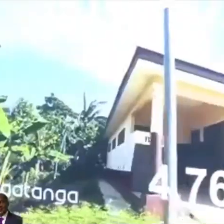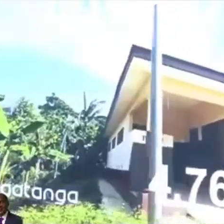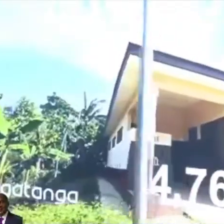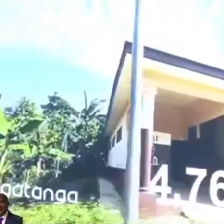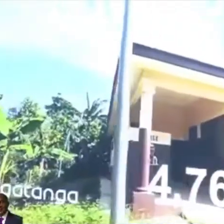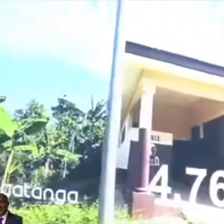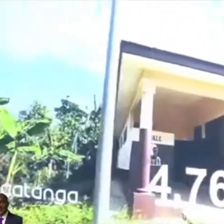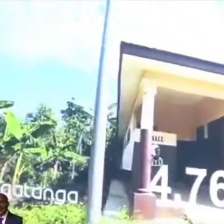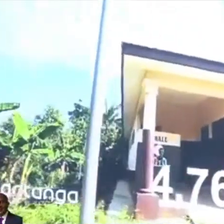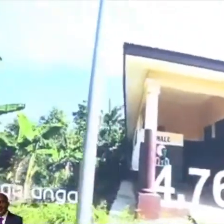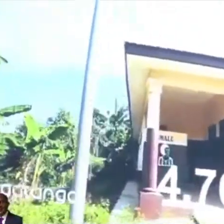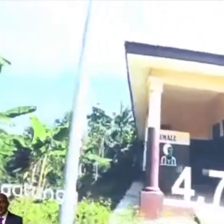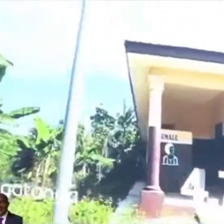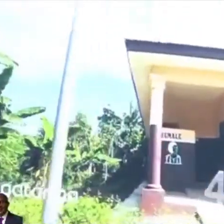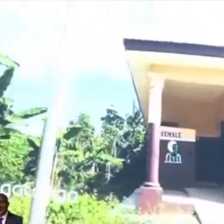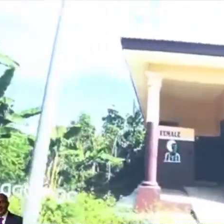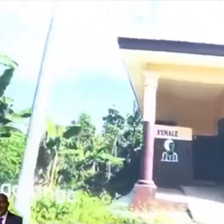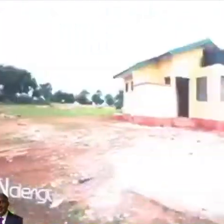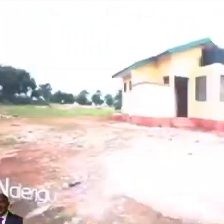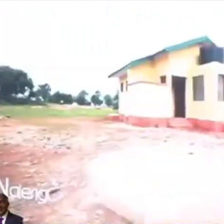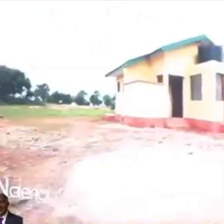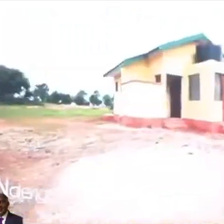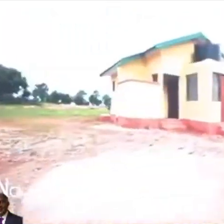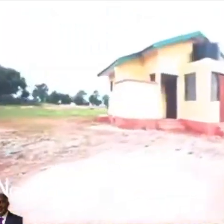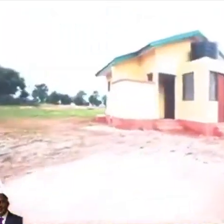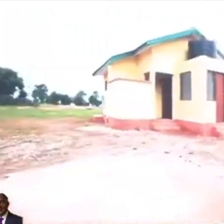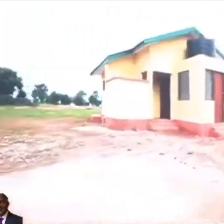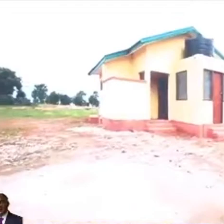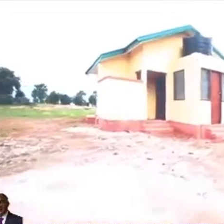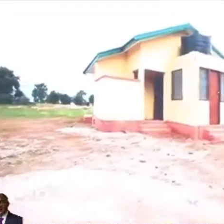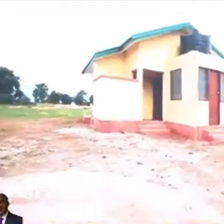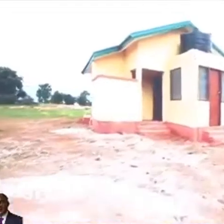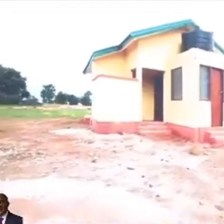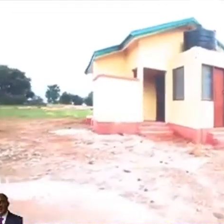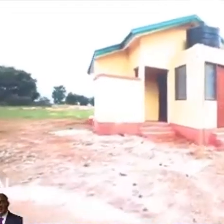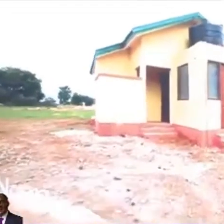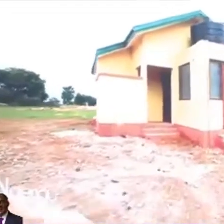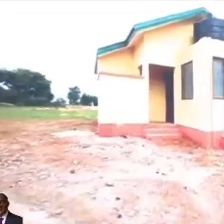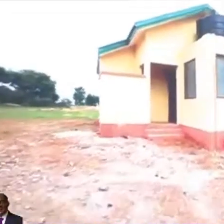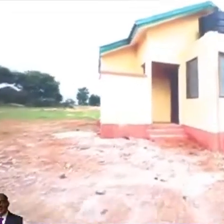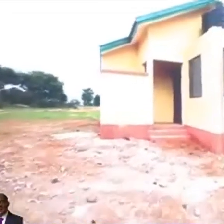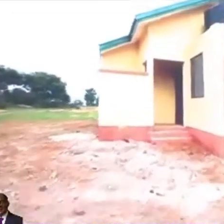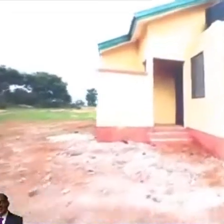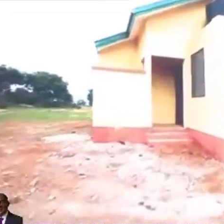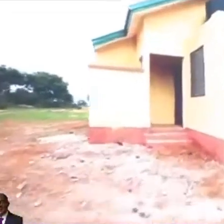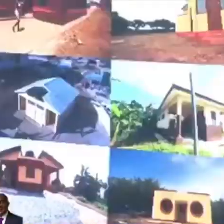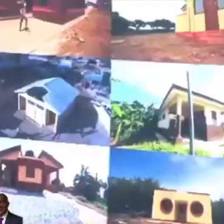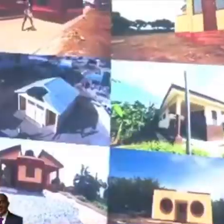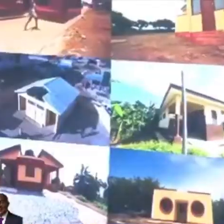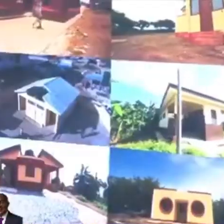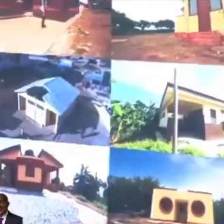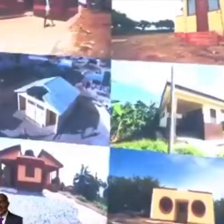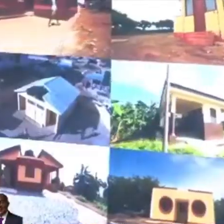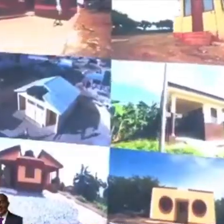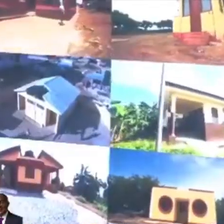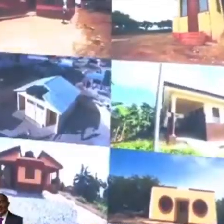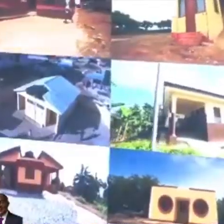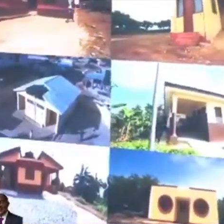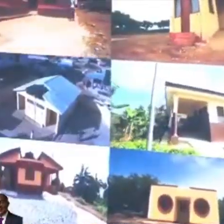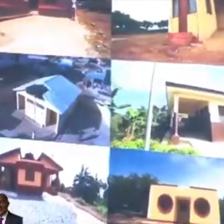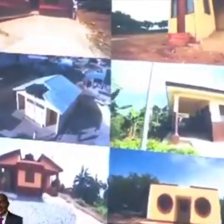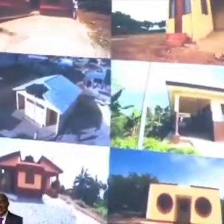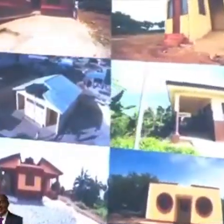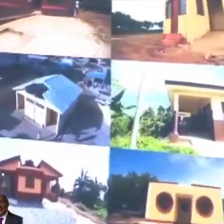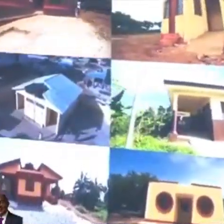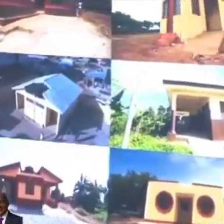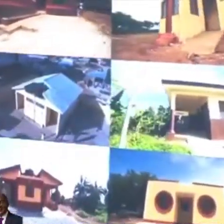4,765 toilet facilities in communities where open defecation is pervasive. All of these together is